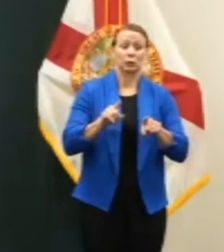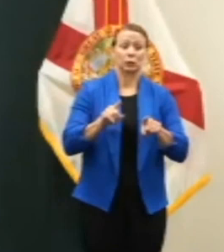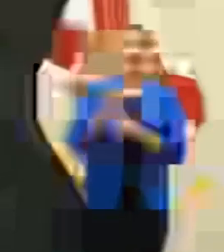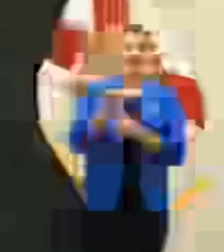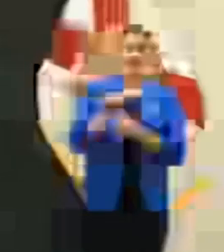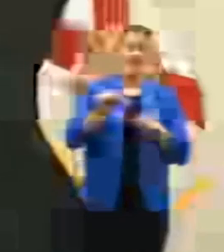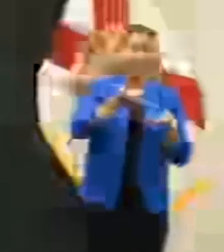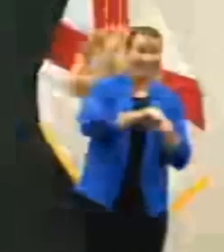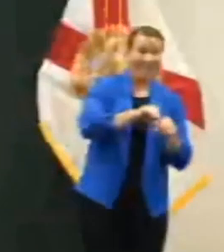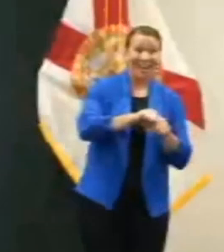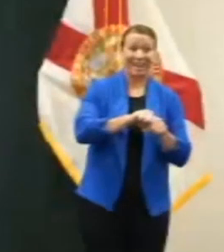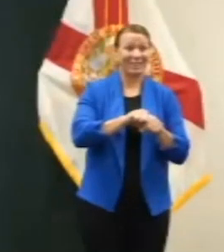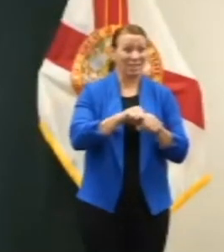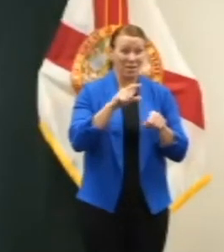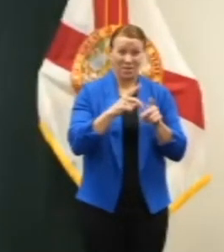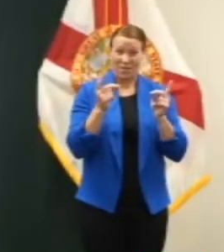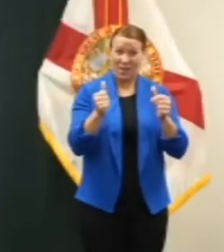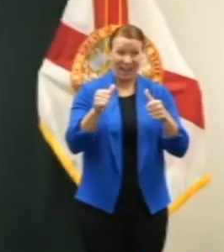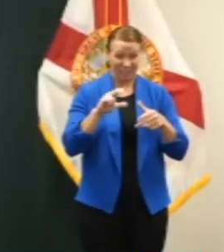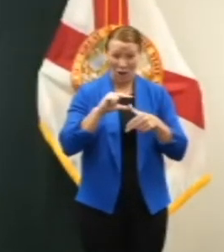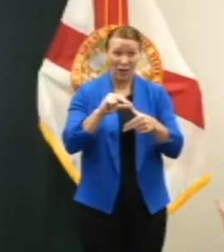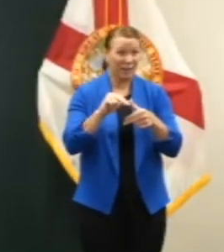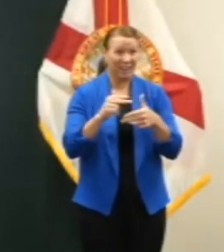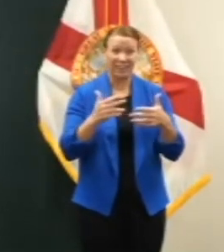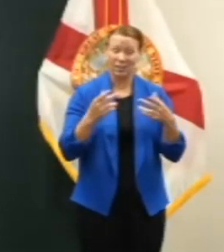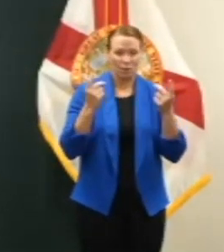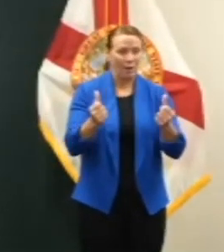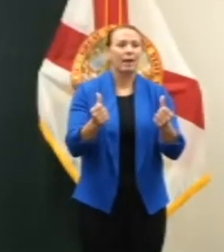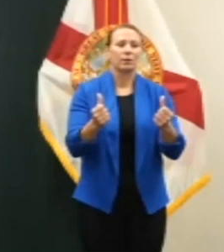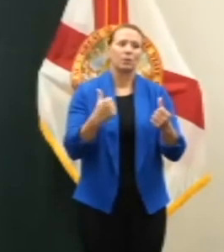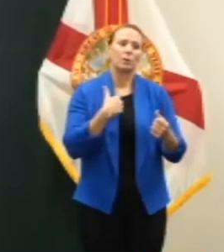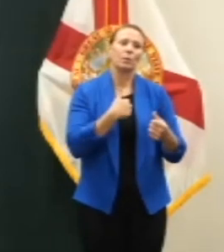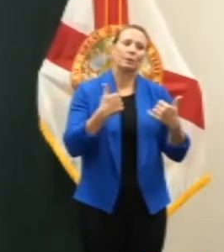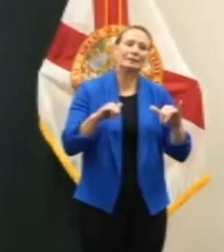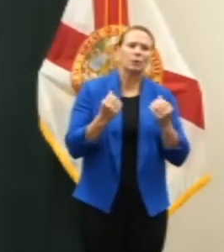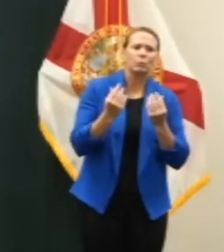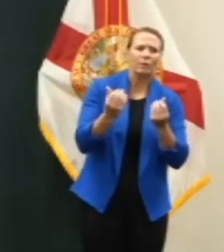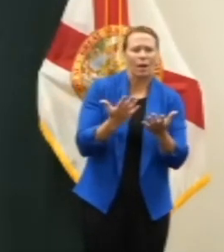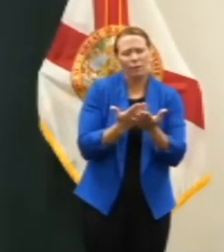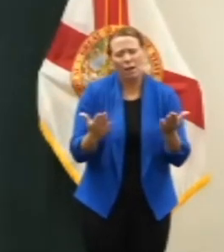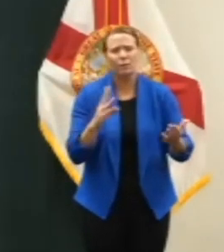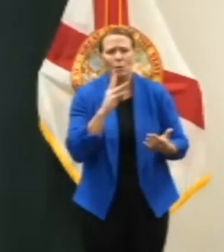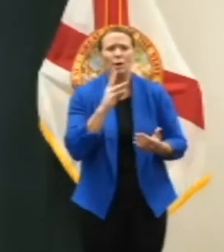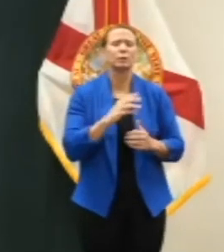online very quickly. So that was a big positive. We still provided a lot of water. We provided a lot of